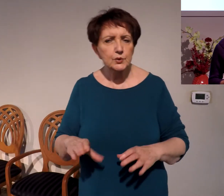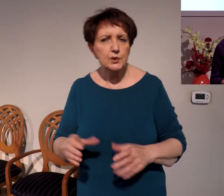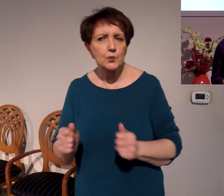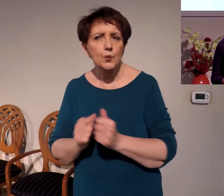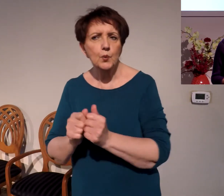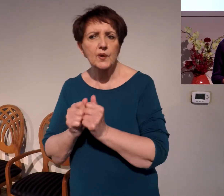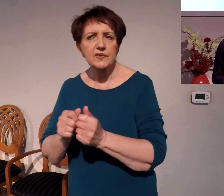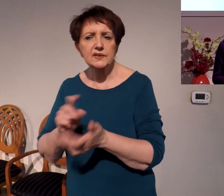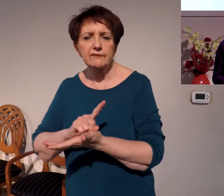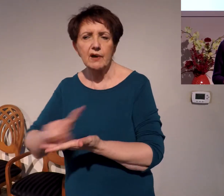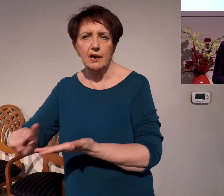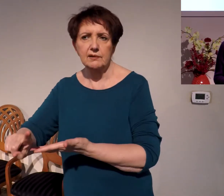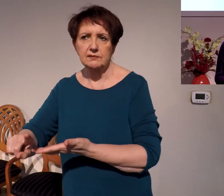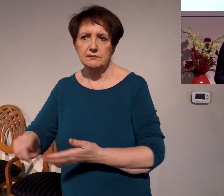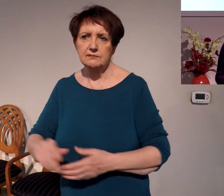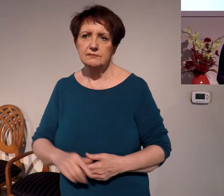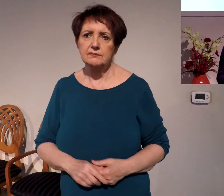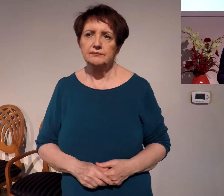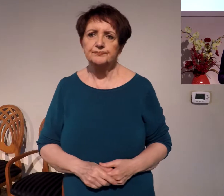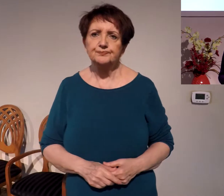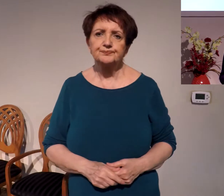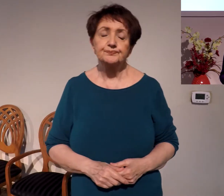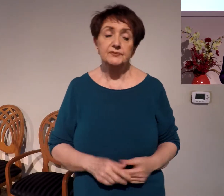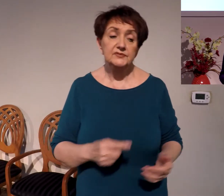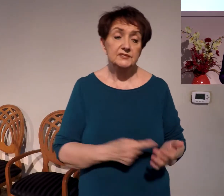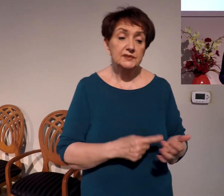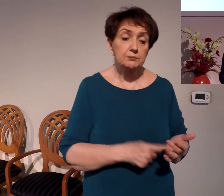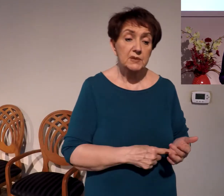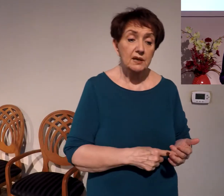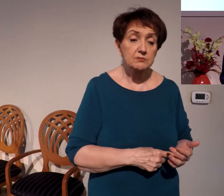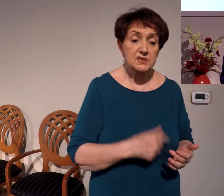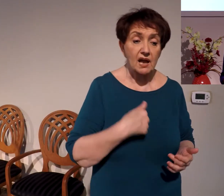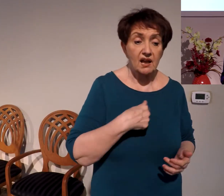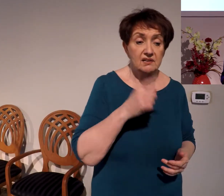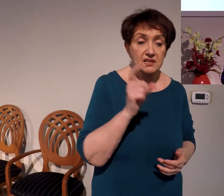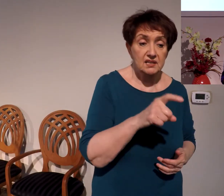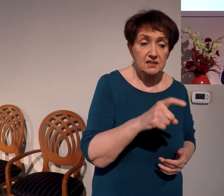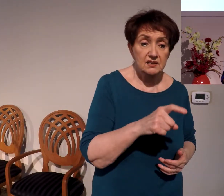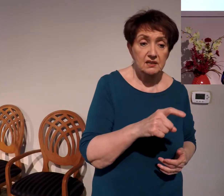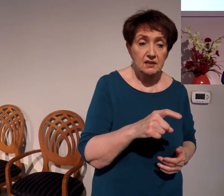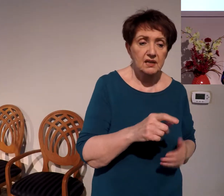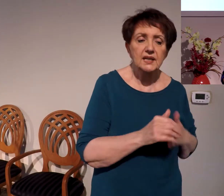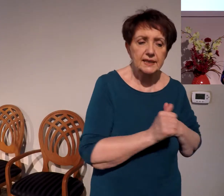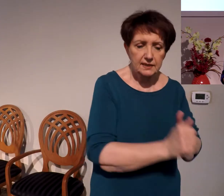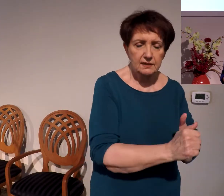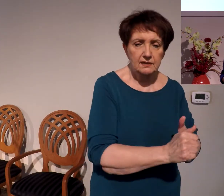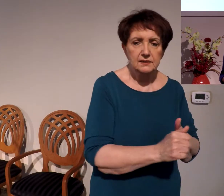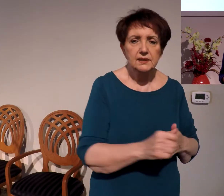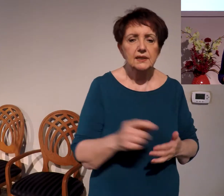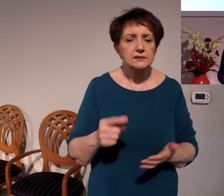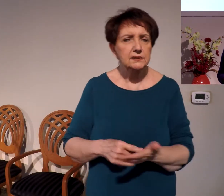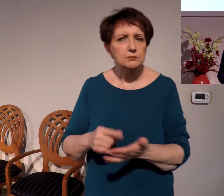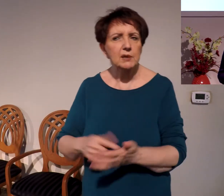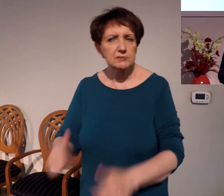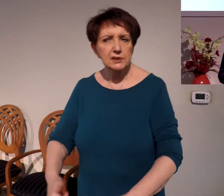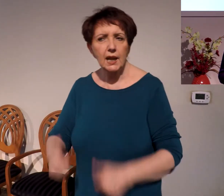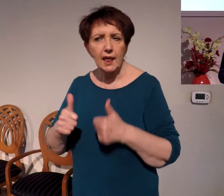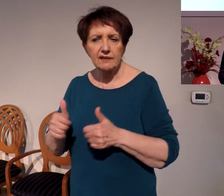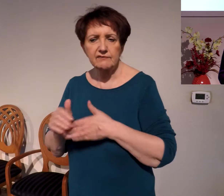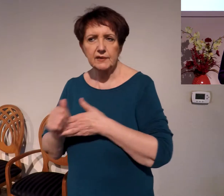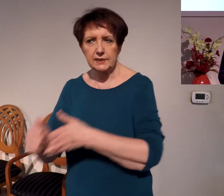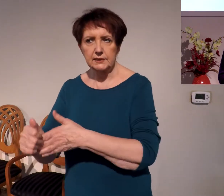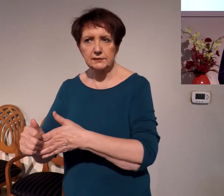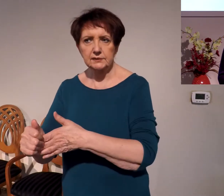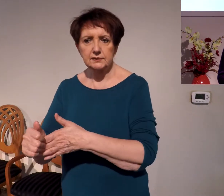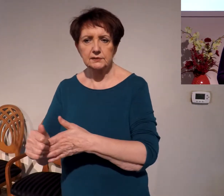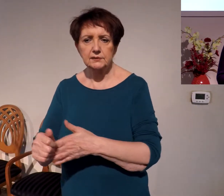divine. And sometimes I'm leading, and sometimes life is leading. And when I'm leading, I need a lot